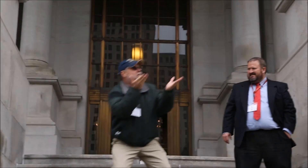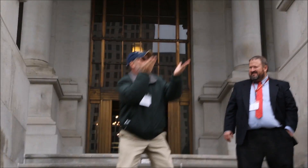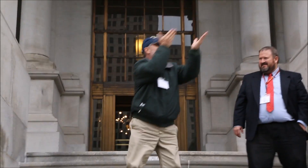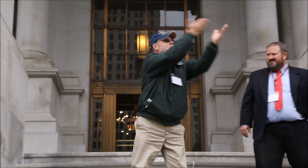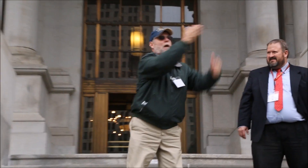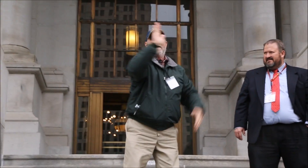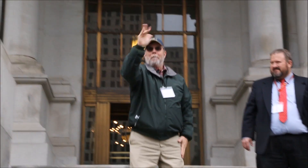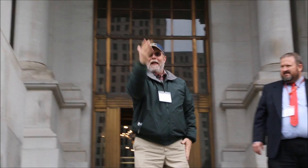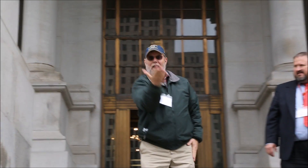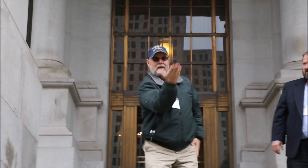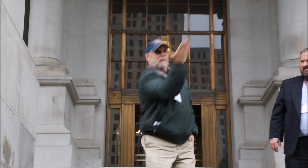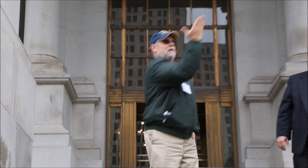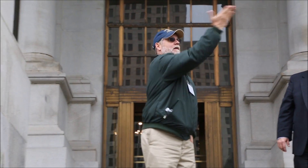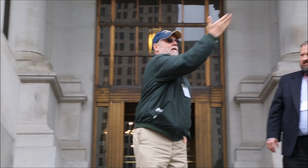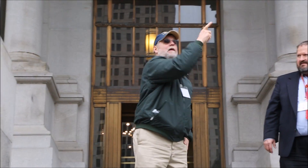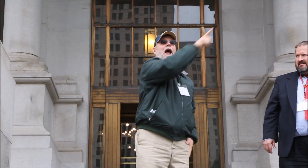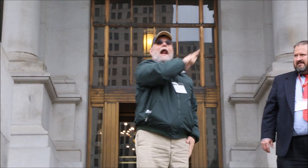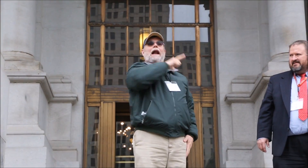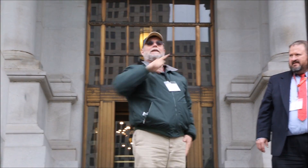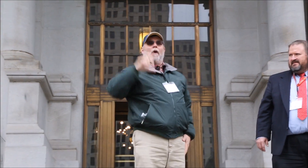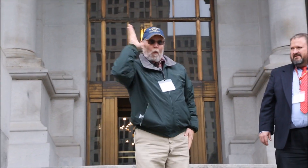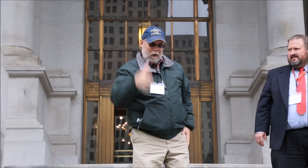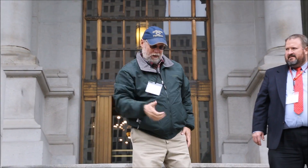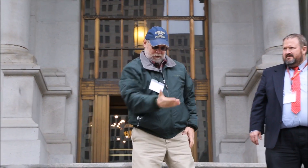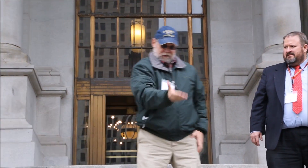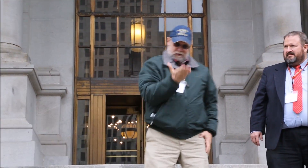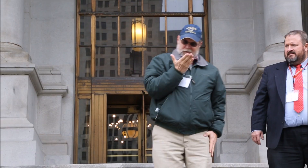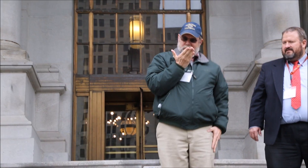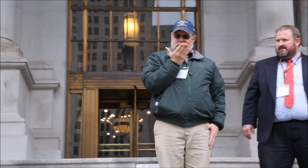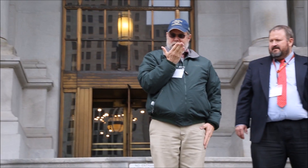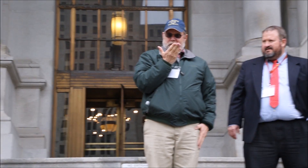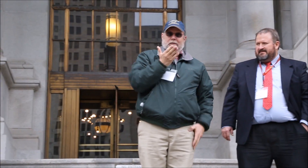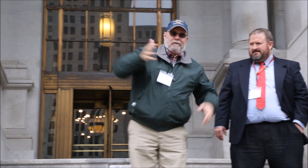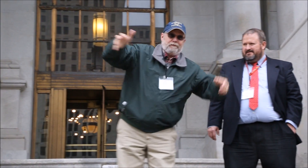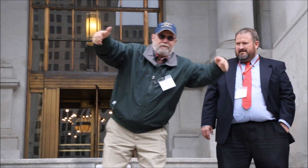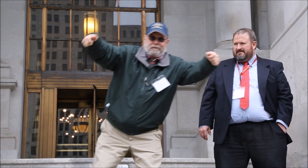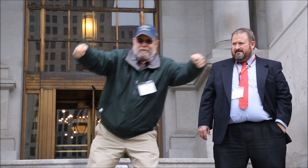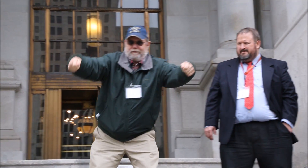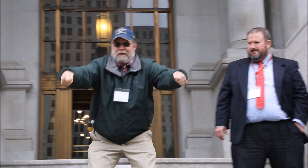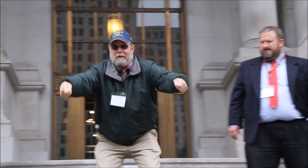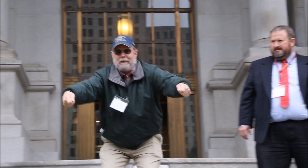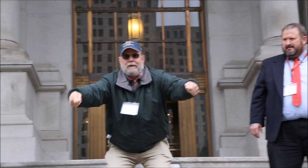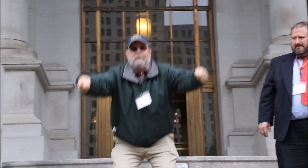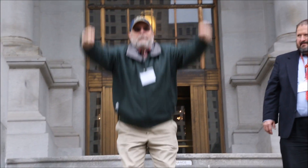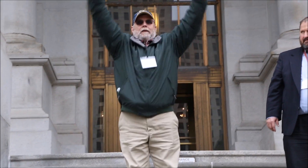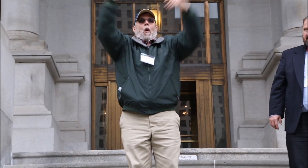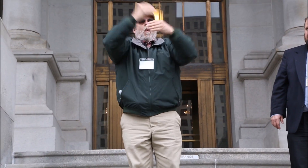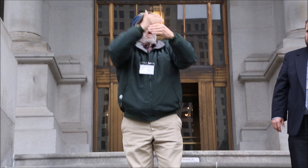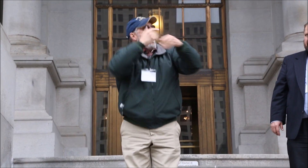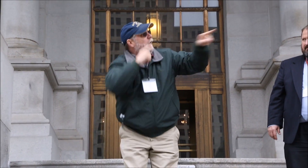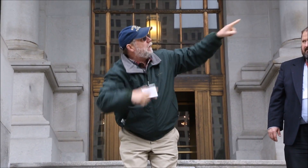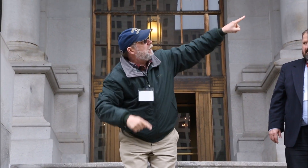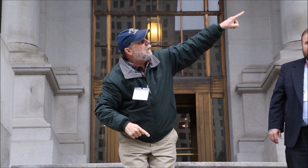community, I wouldn't have made it where I have. And because of that, I've been able to go into the hearing community. I now have a television show. I've